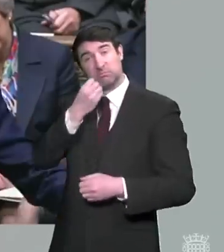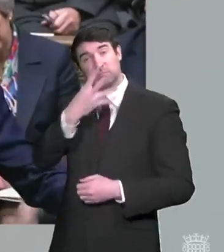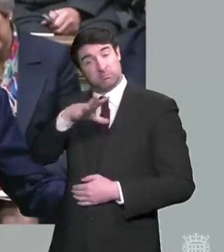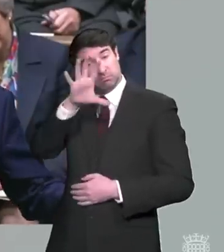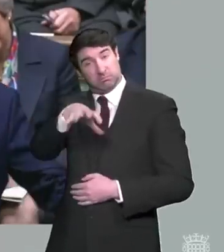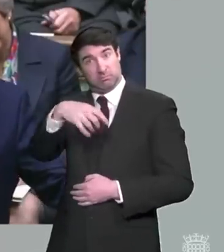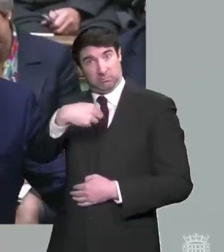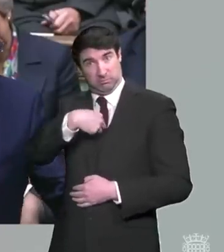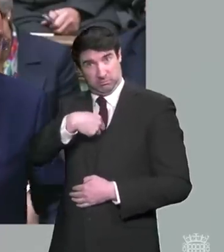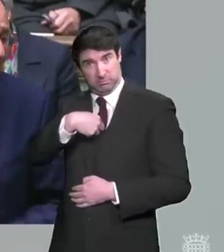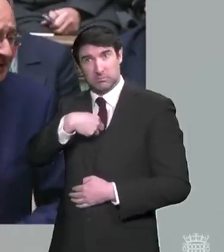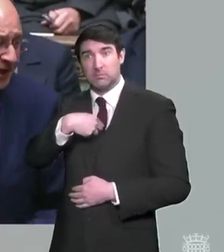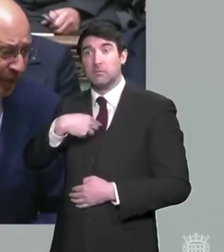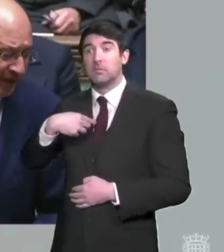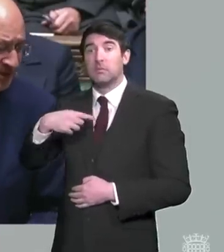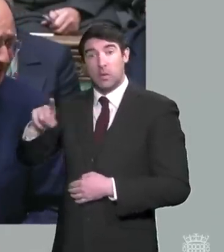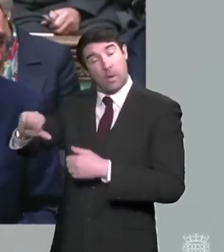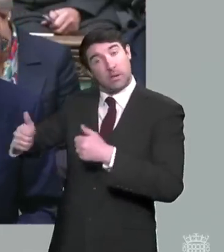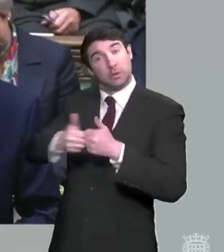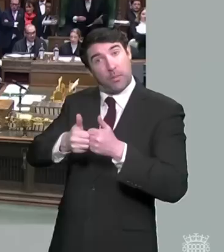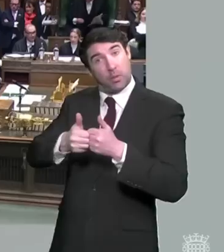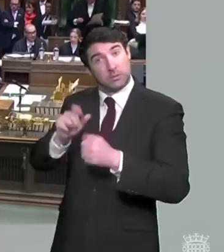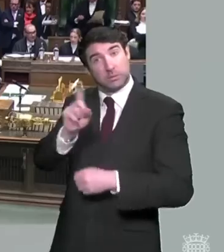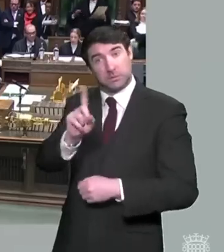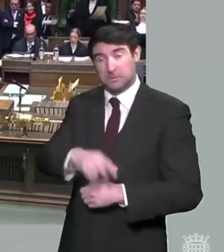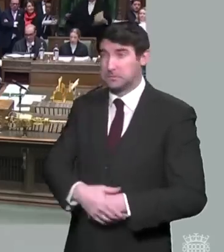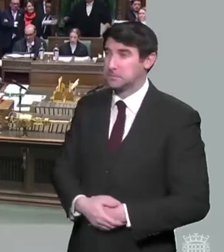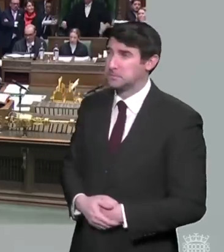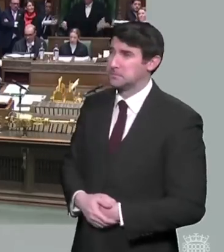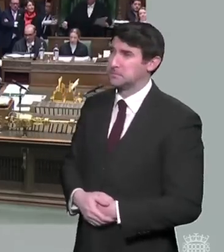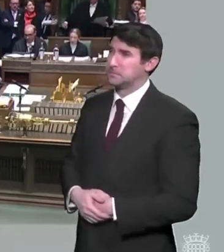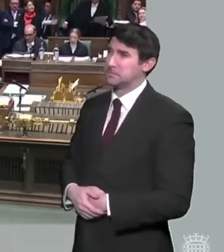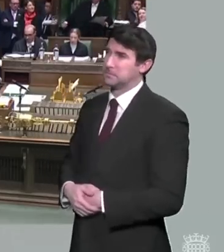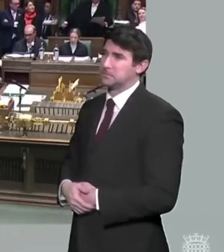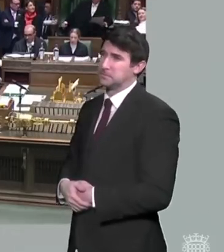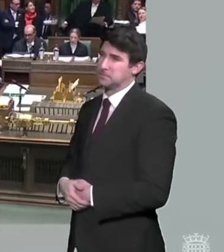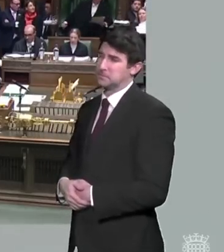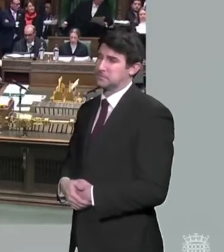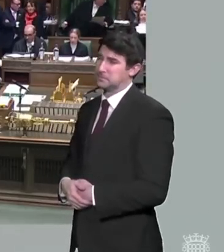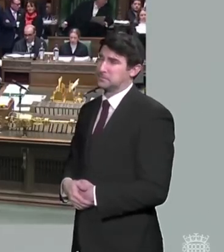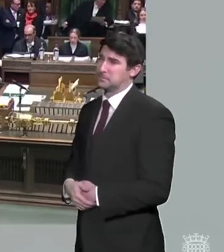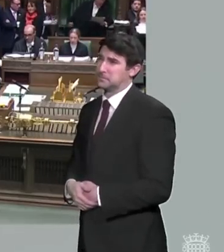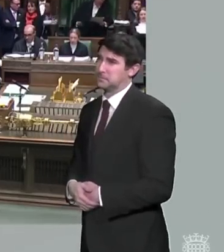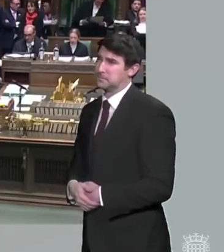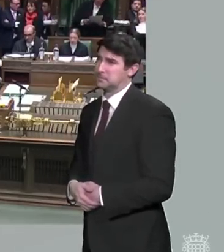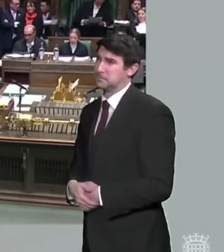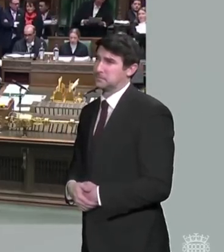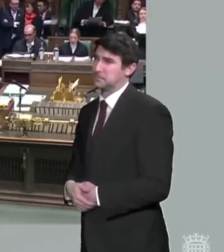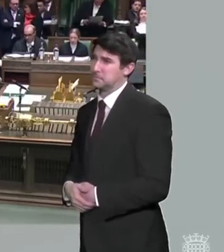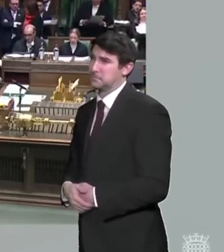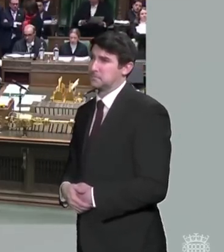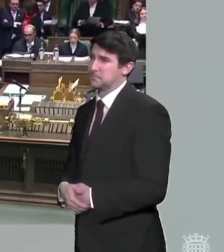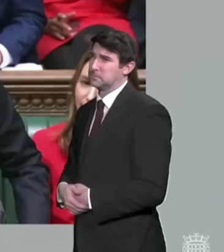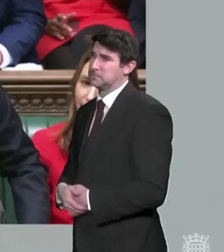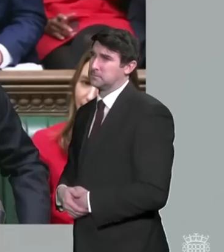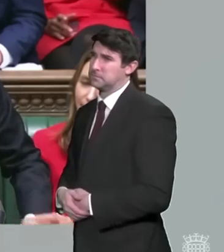and would he lend us his support so that we can be successful with the bid? Well, Mr. Speaker, we are committed on building on our fantastic